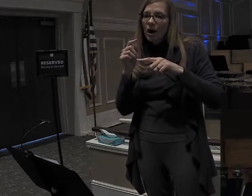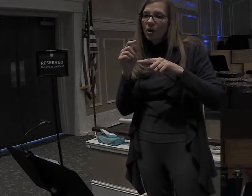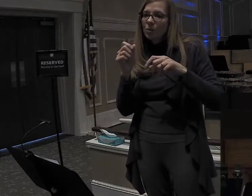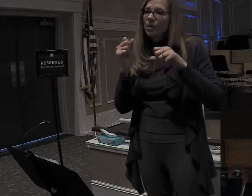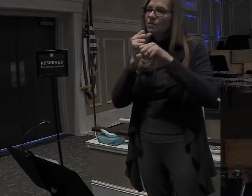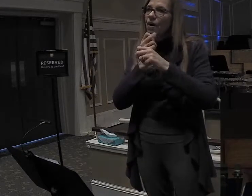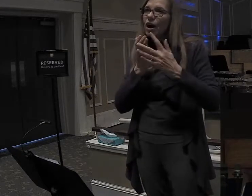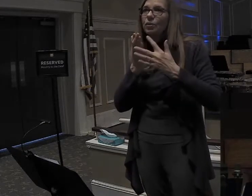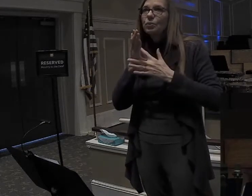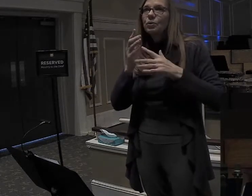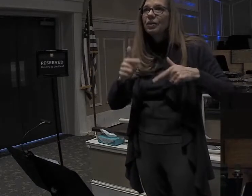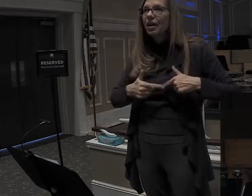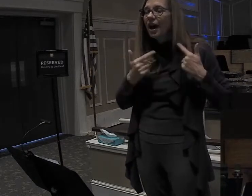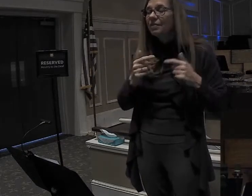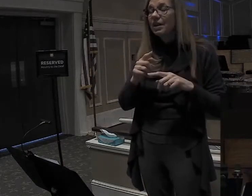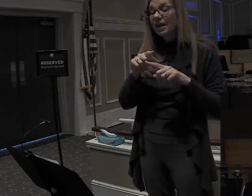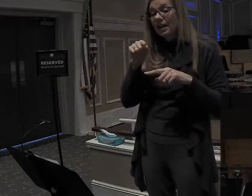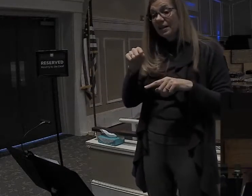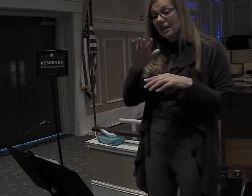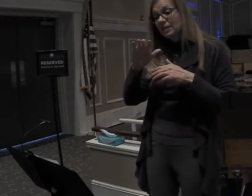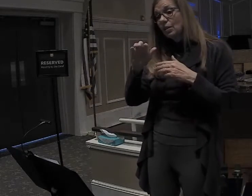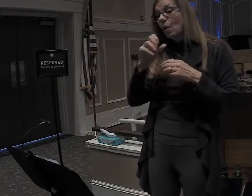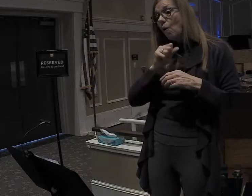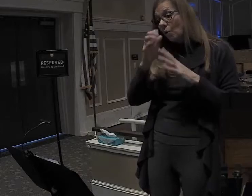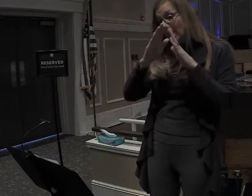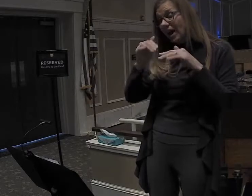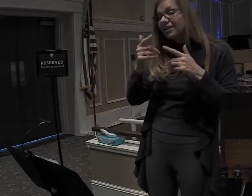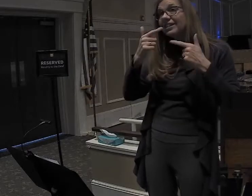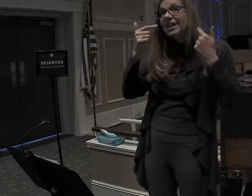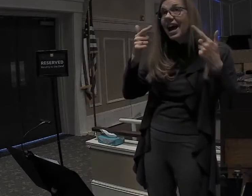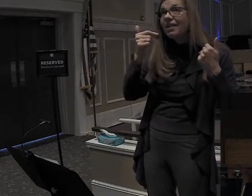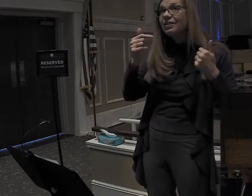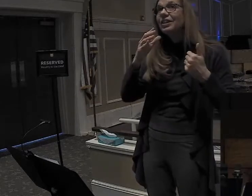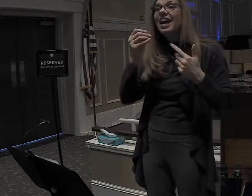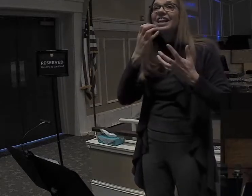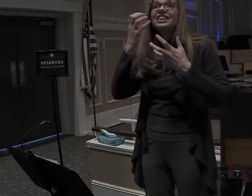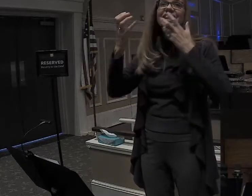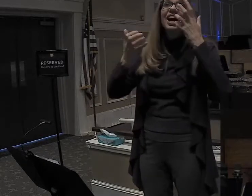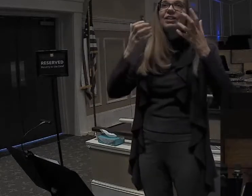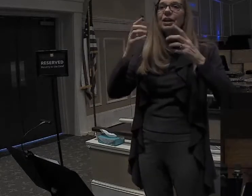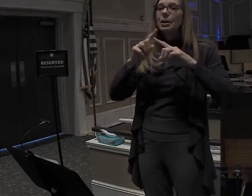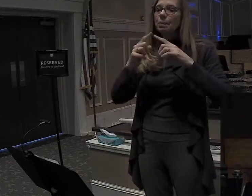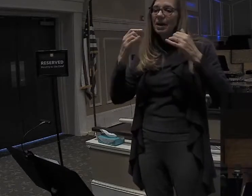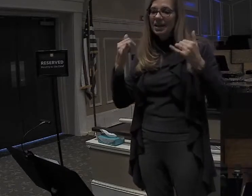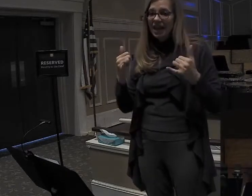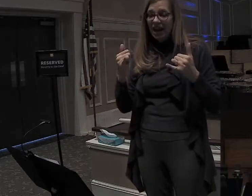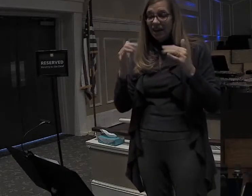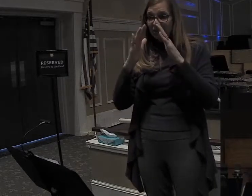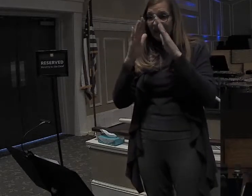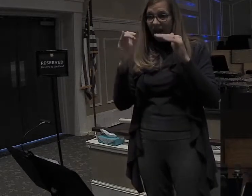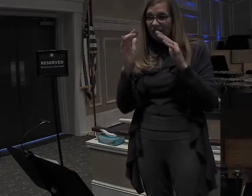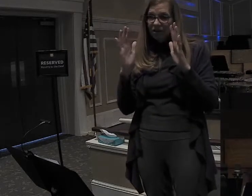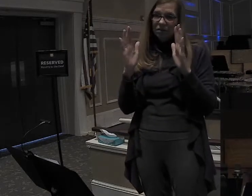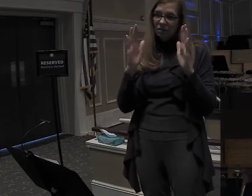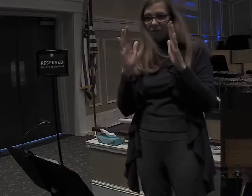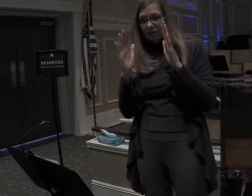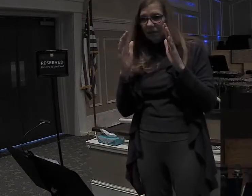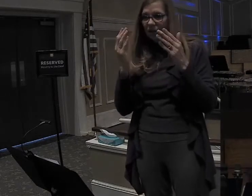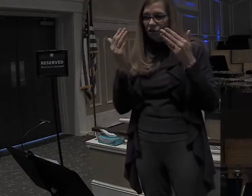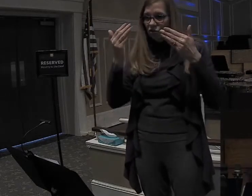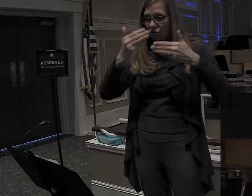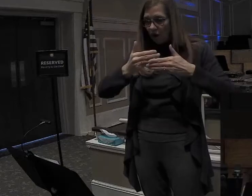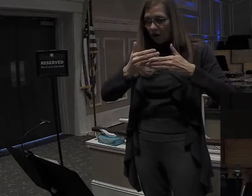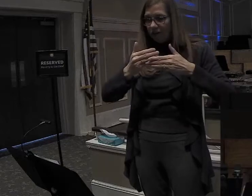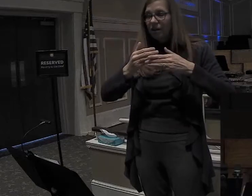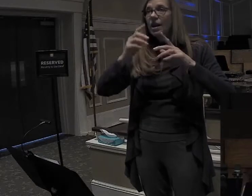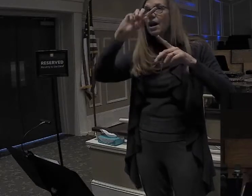of life. This old house once rang with laughter. This old house heard many shouts. Now she trembles in the darkness as the